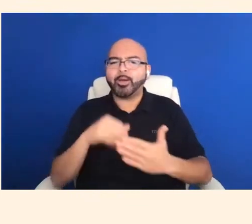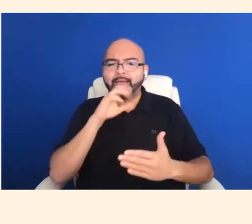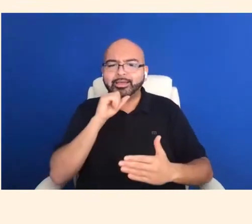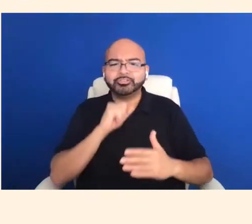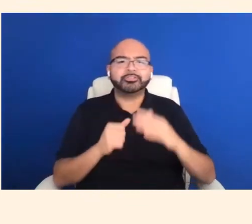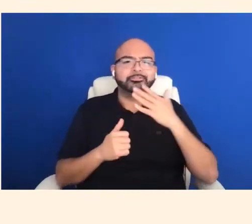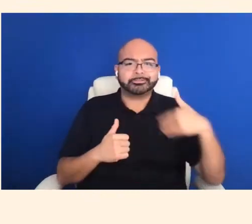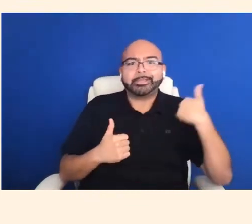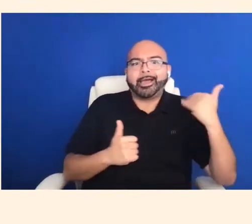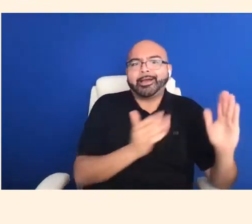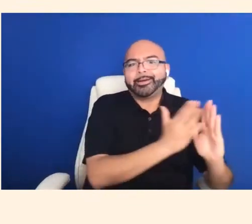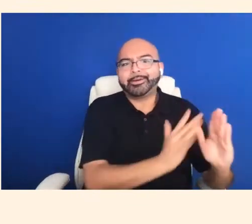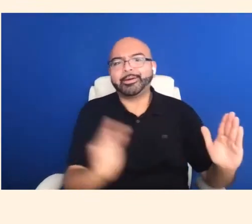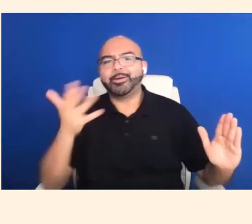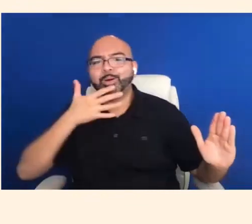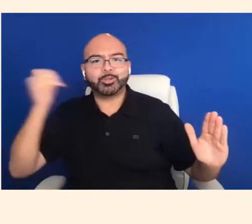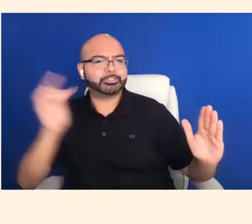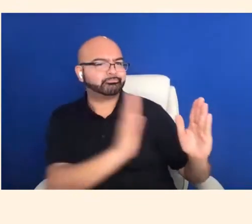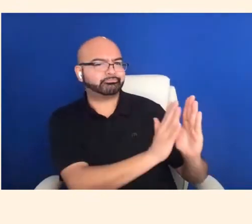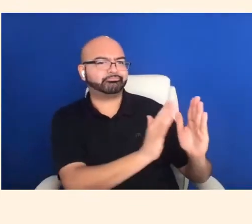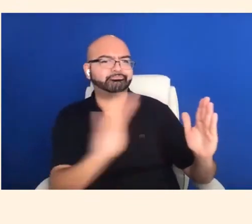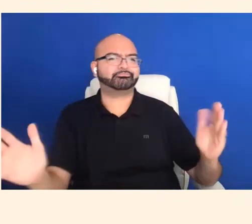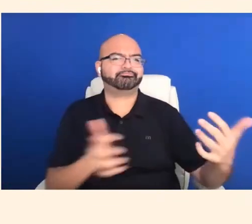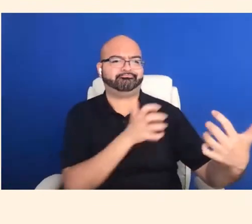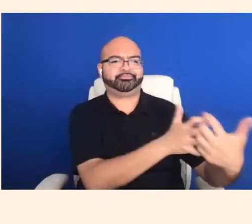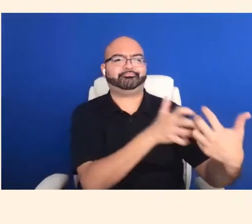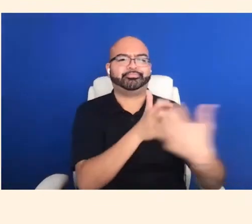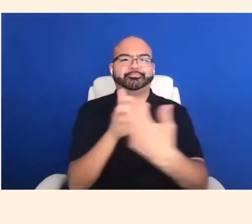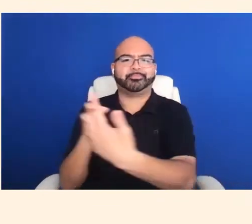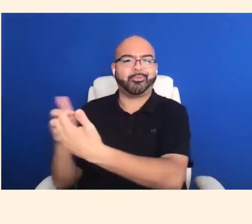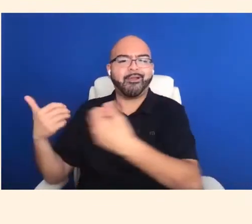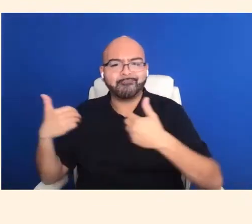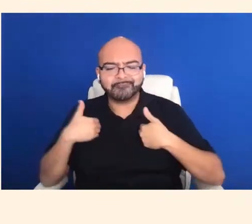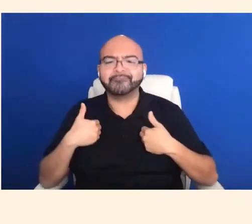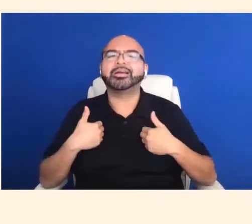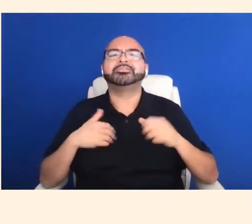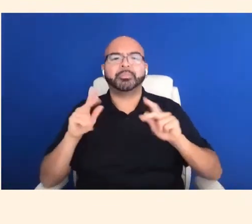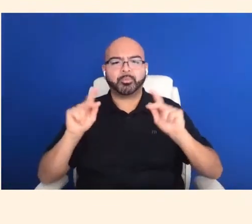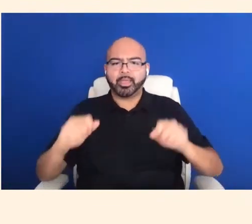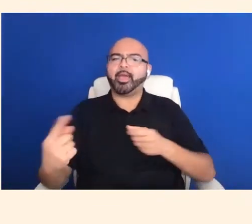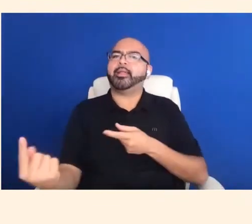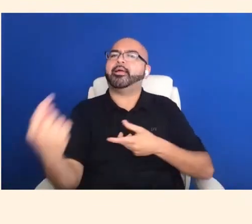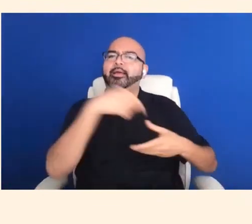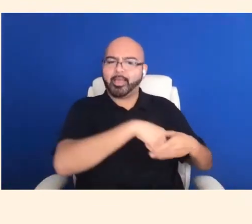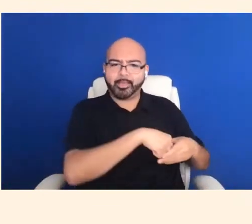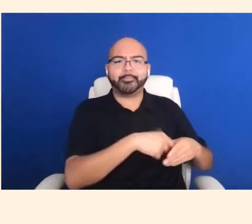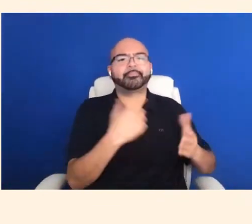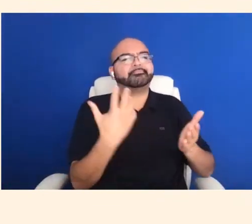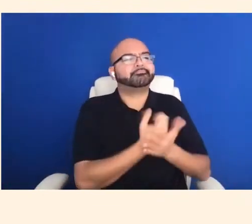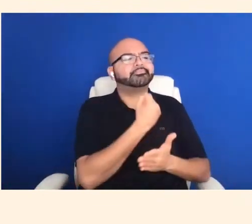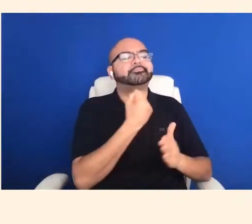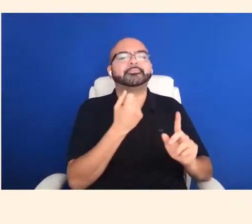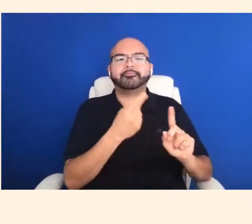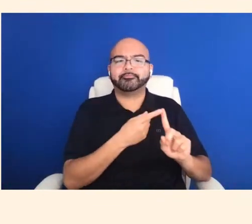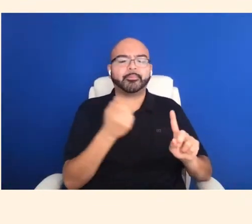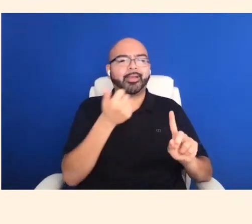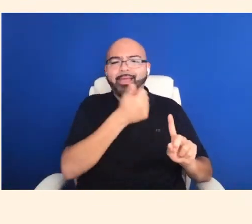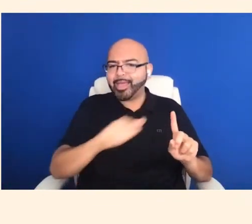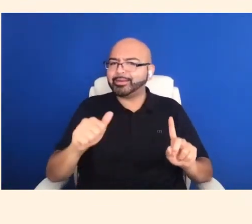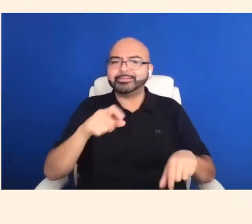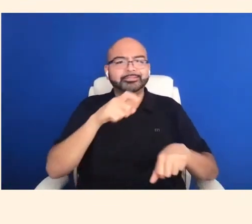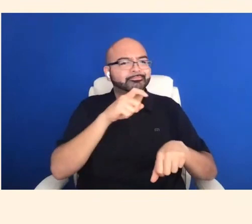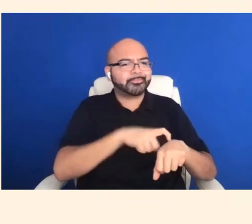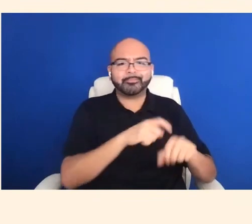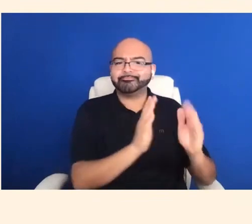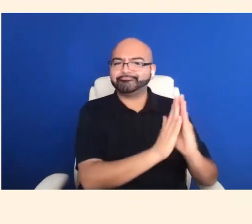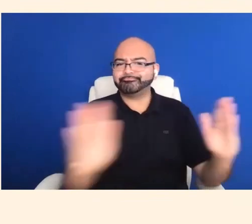that you get to see people come in at really any avenue and potentially have an opportunity to see their whole aging process.